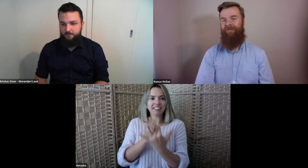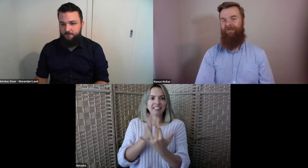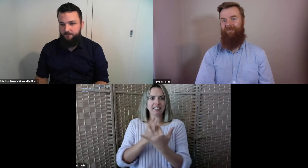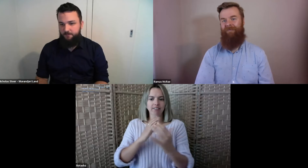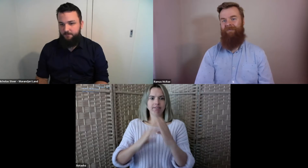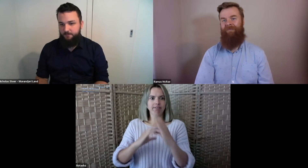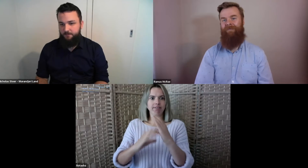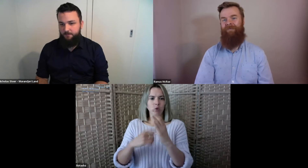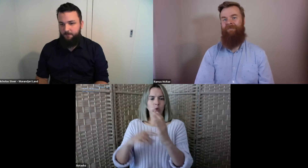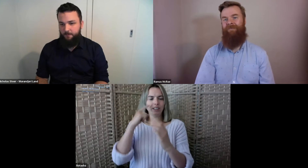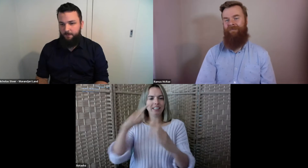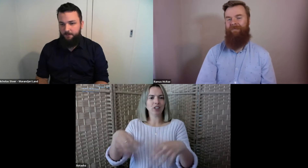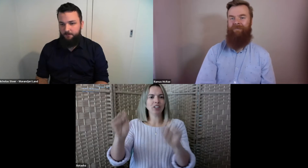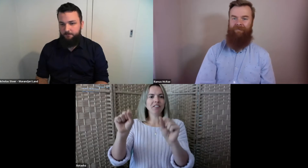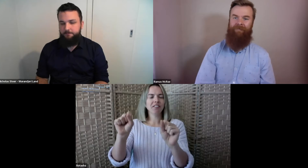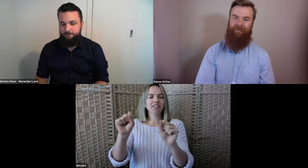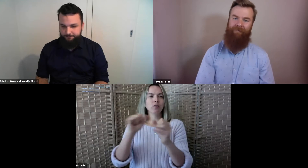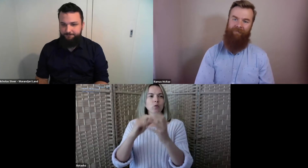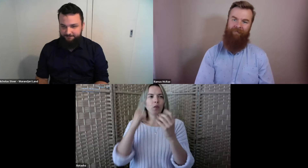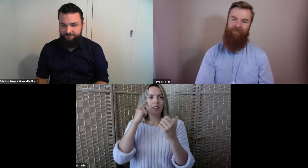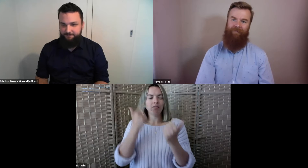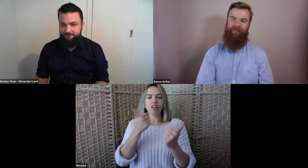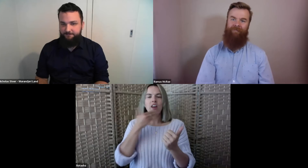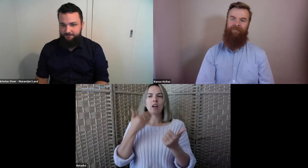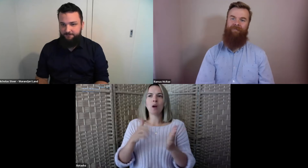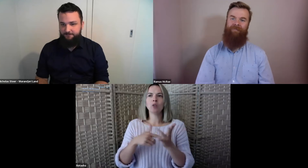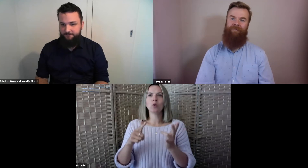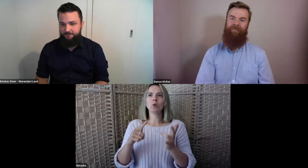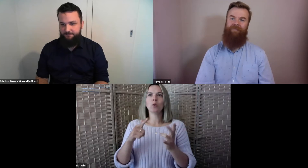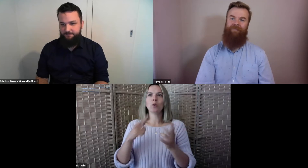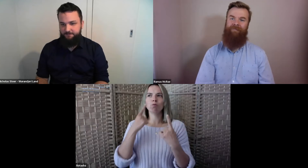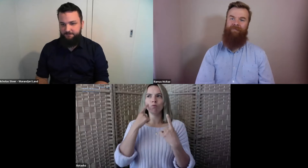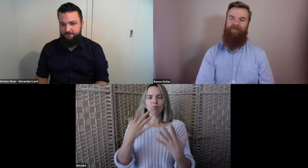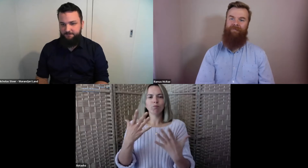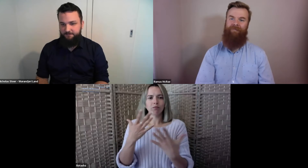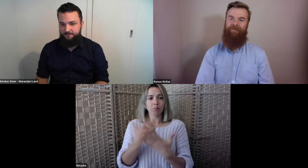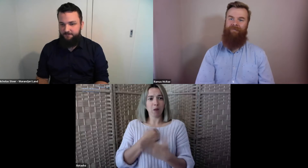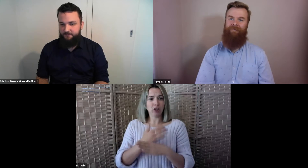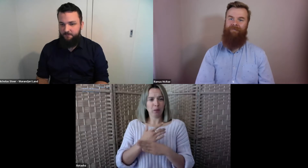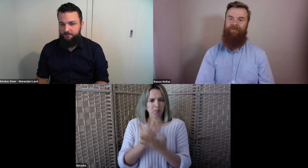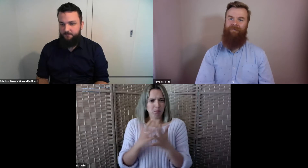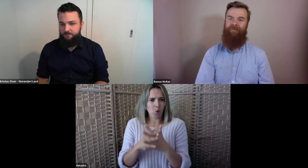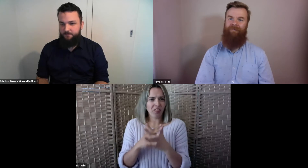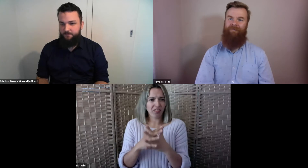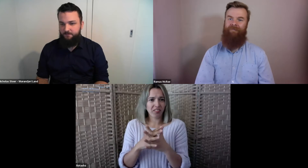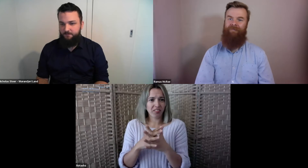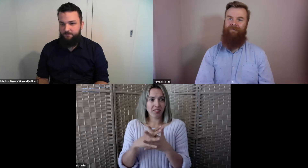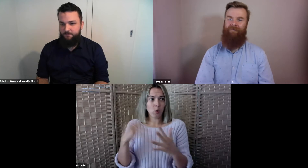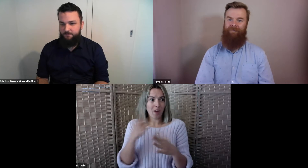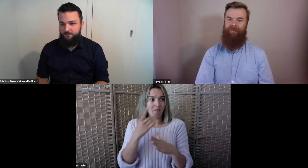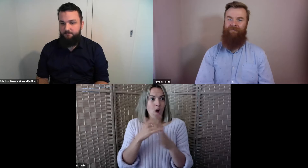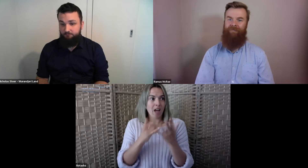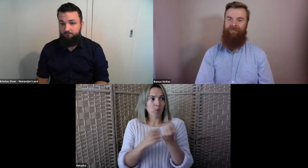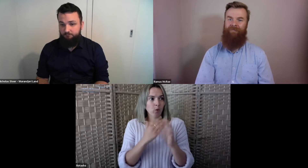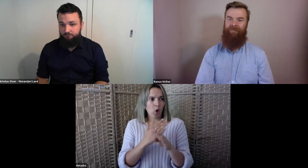It's about utilising the same language and the same communication in the role of a support worker. And I think that's a really nice way of being able to demonstrate